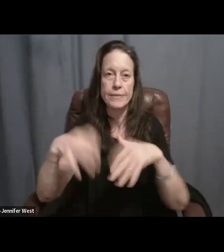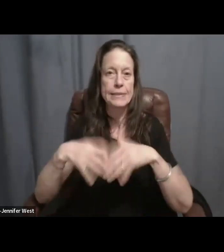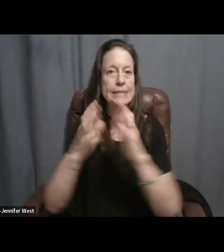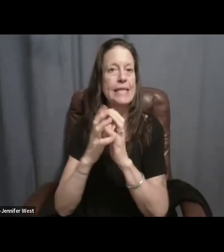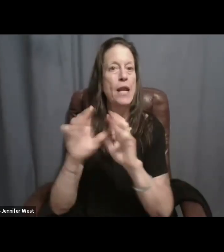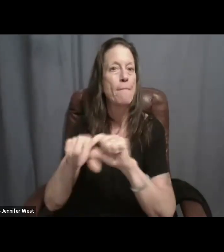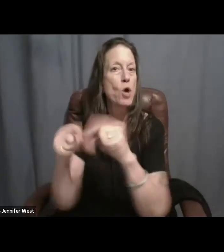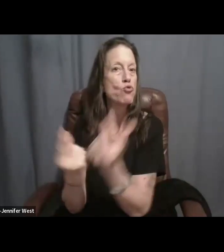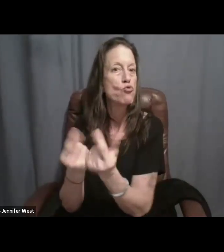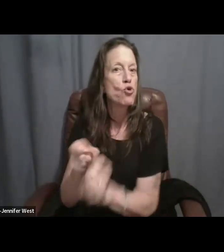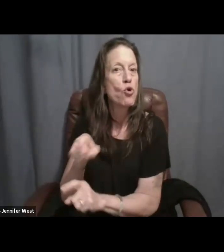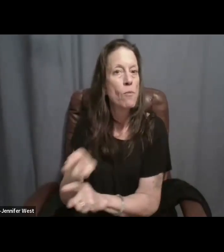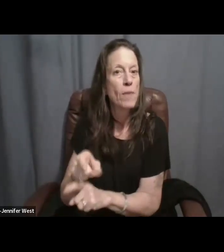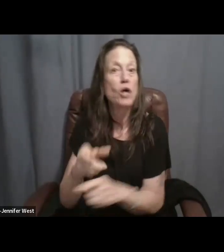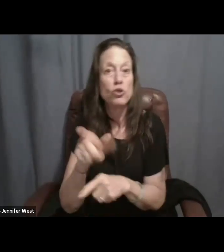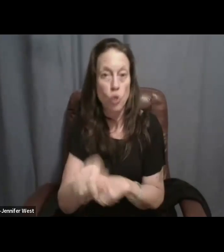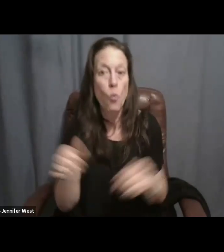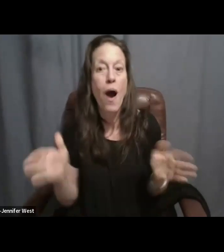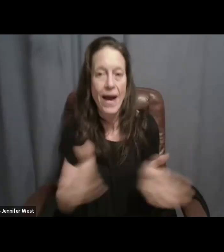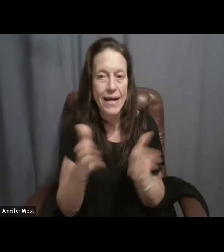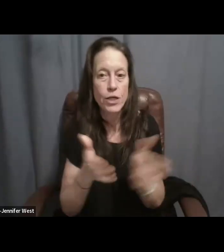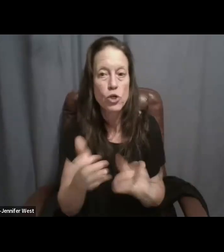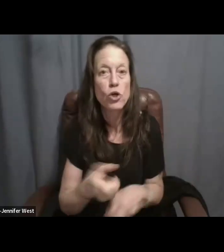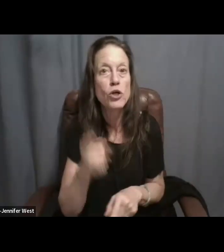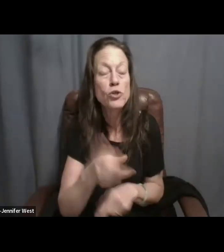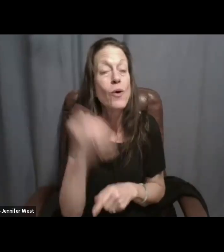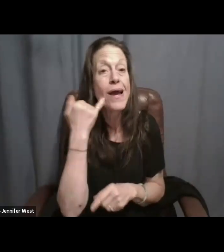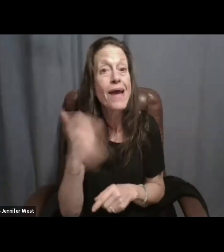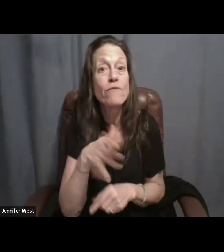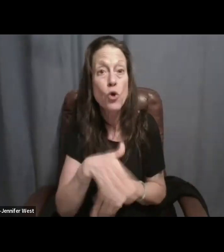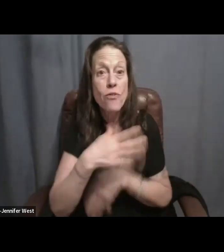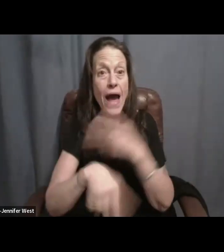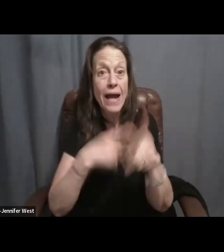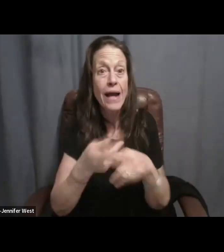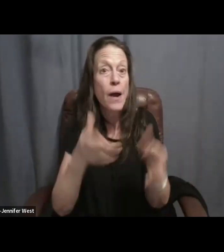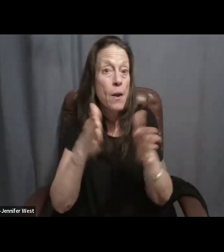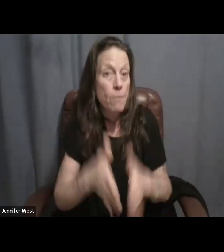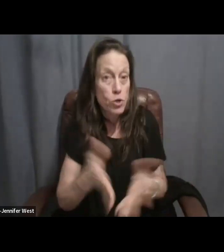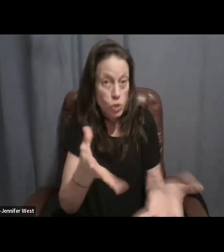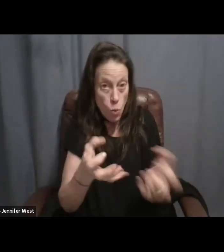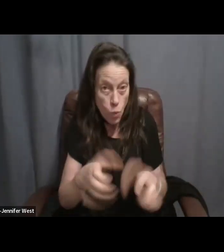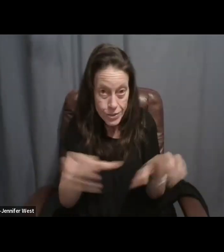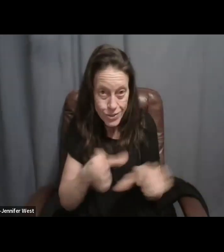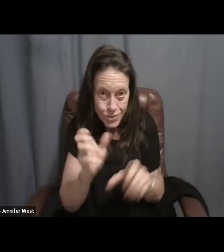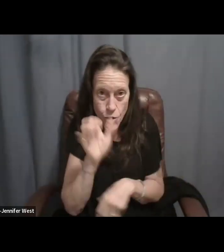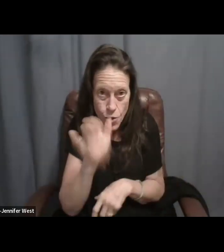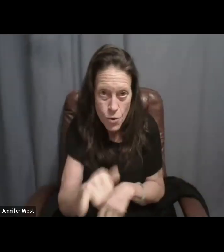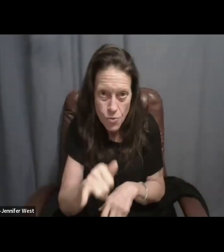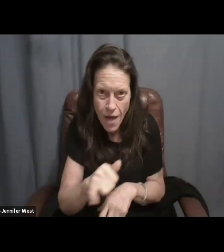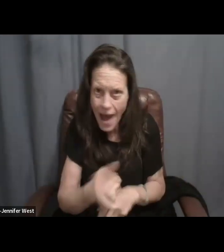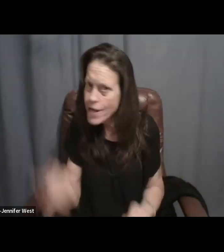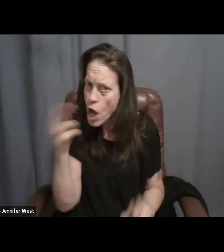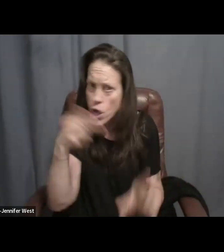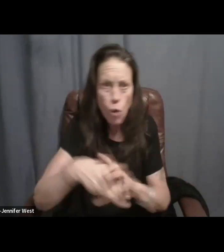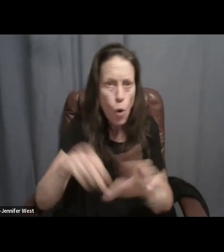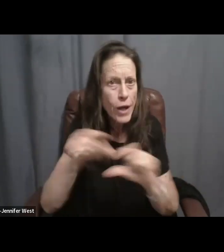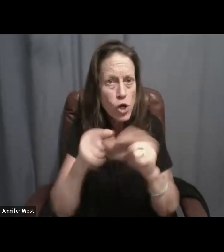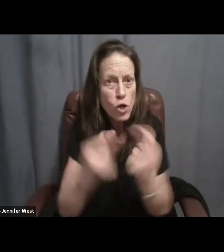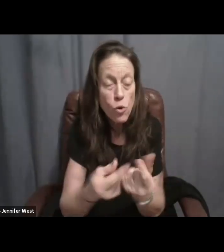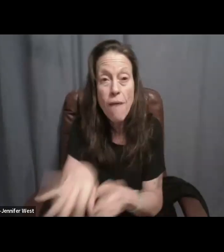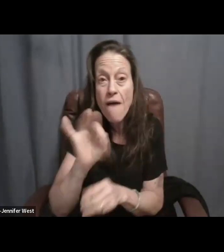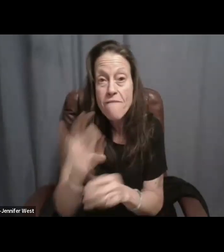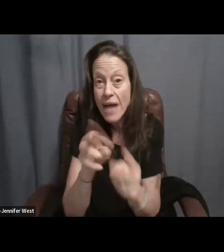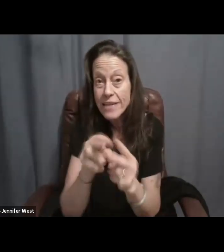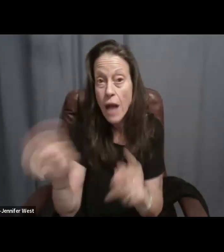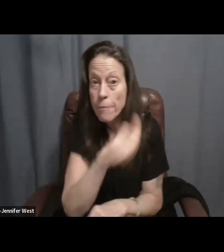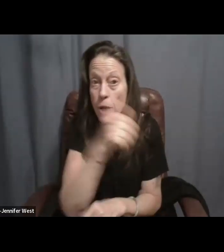encourage you, if you are a person who wants to do that, do it. Go get on and find a couple other parents that want to do